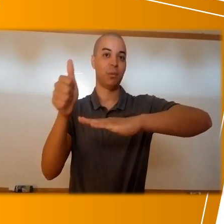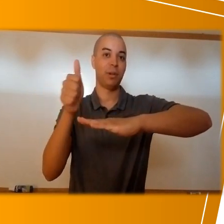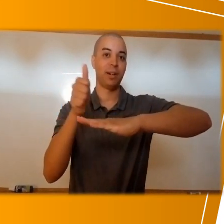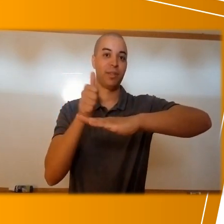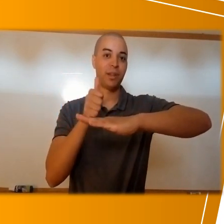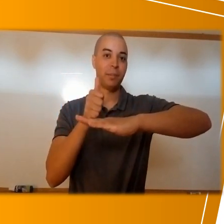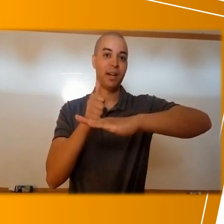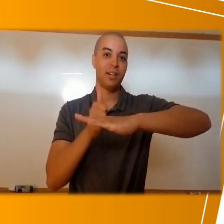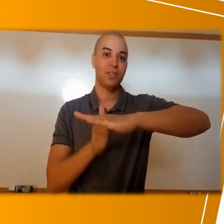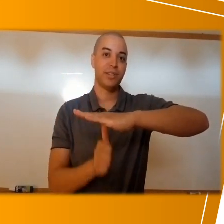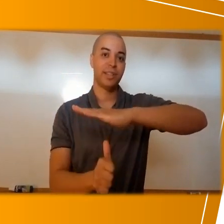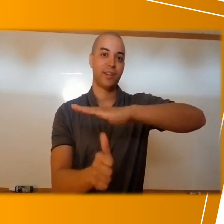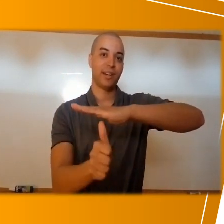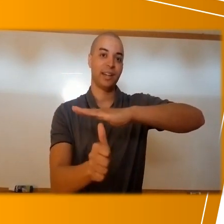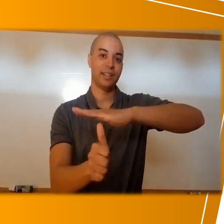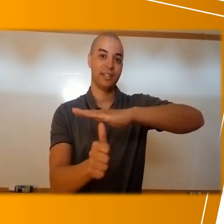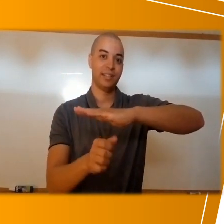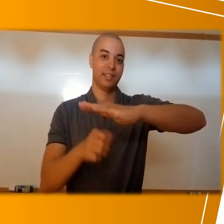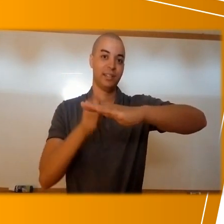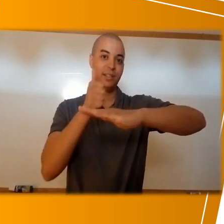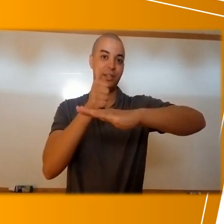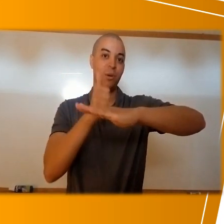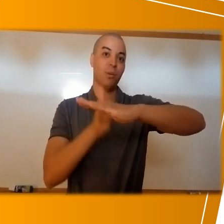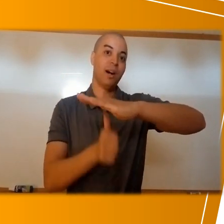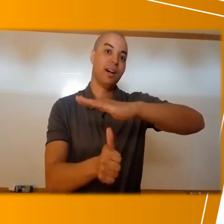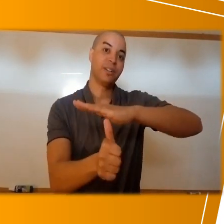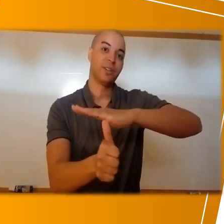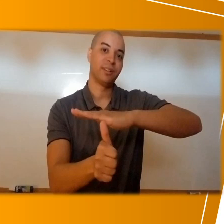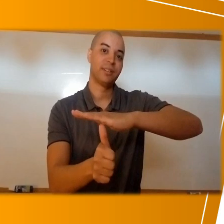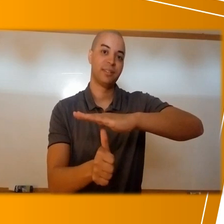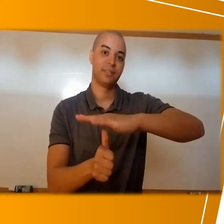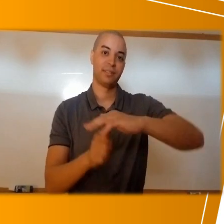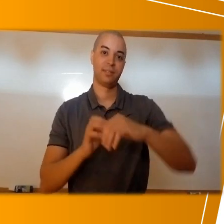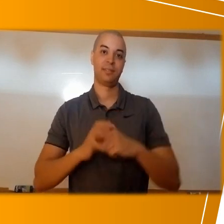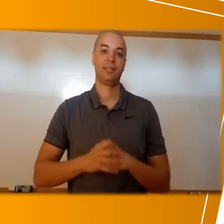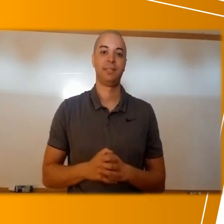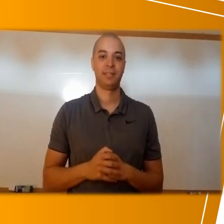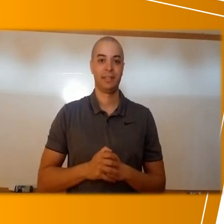flat, and we'll bring our thumb underneath our hand. Go under.